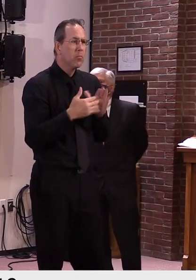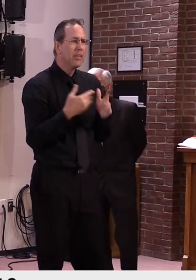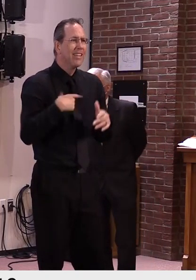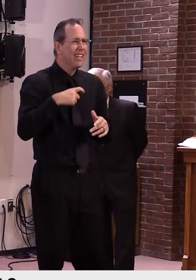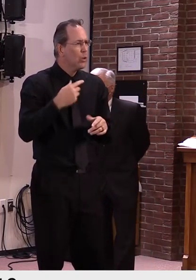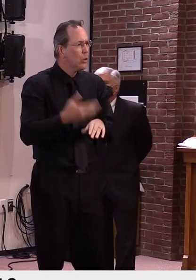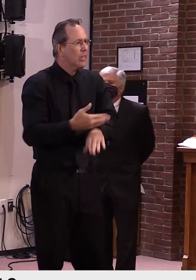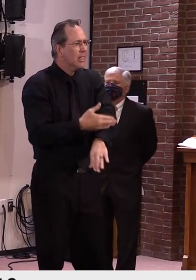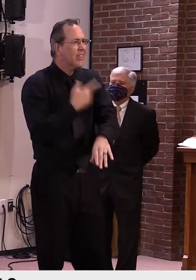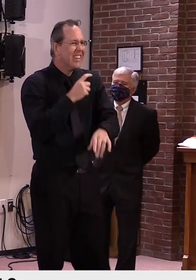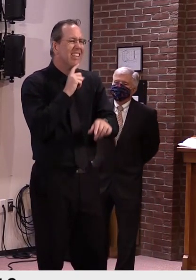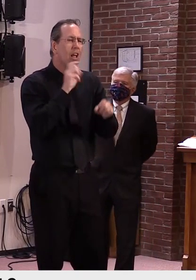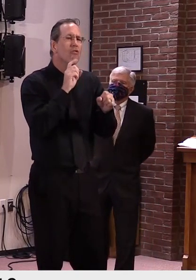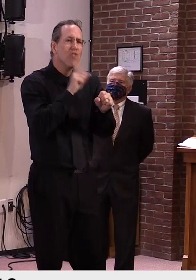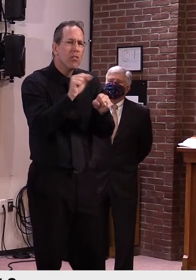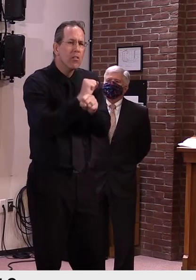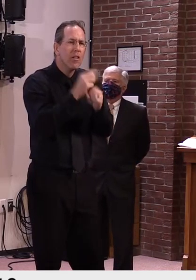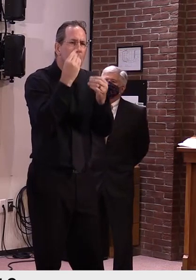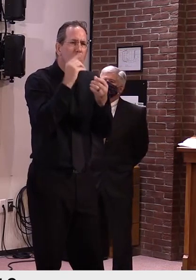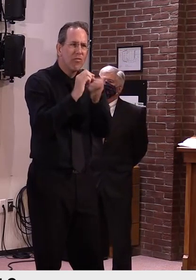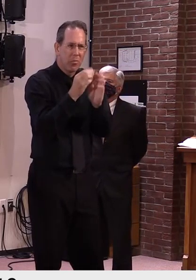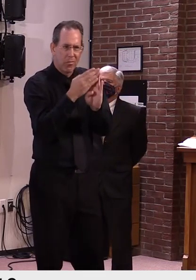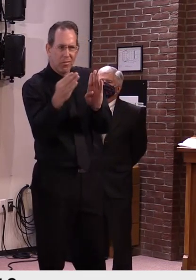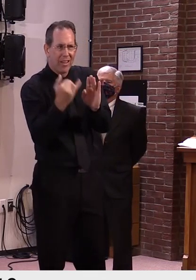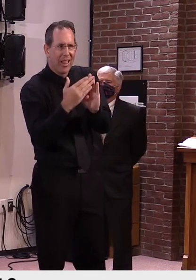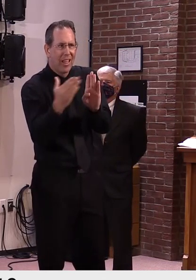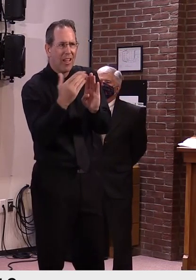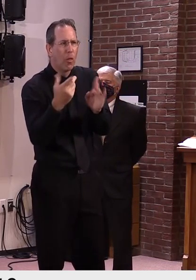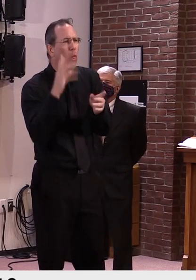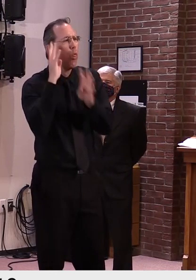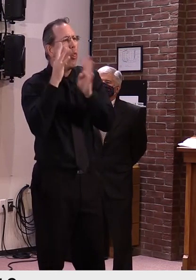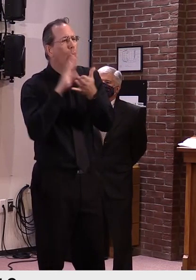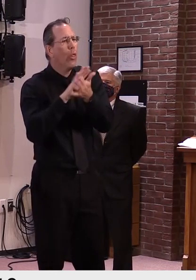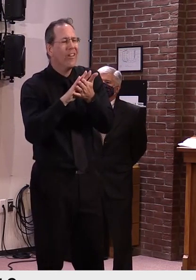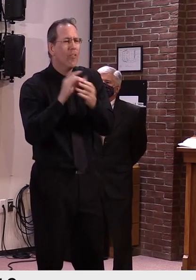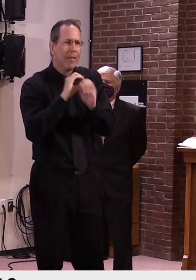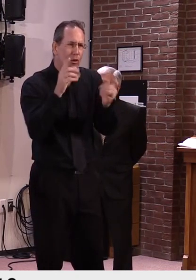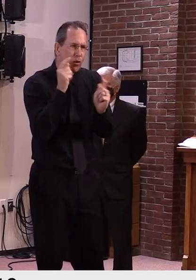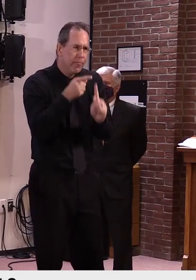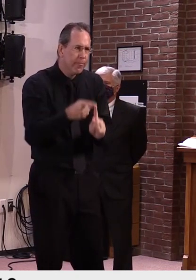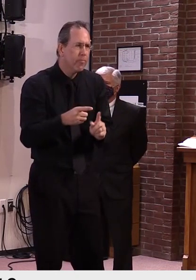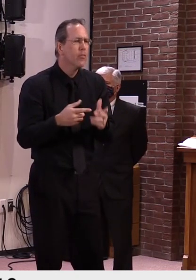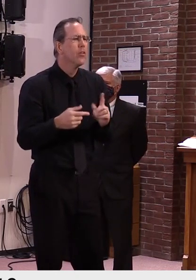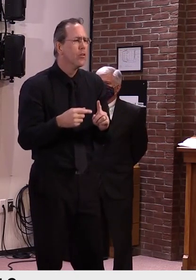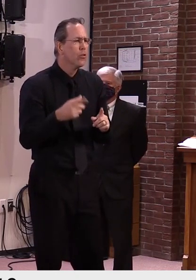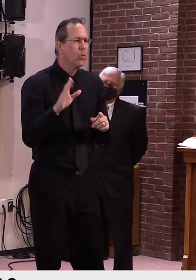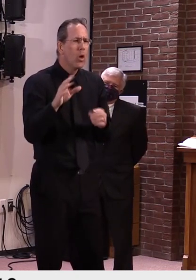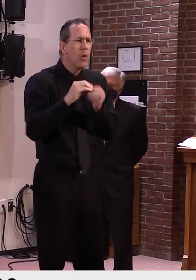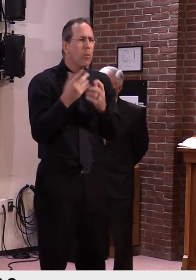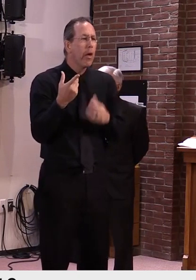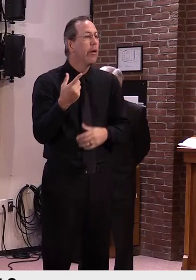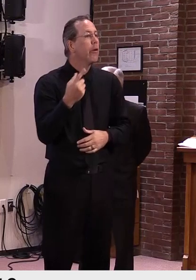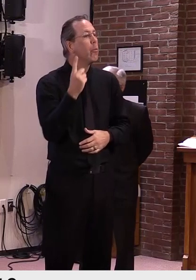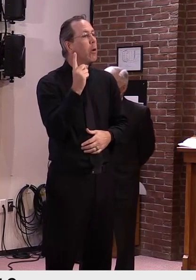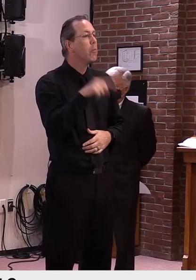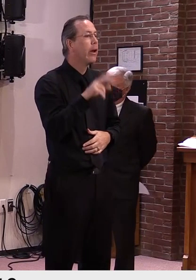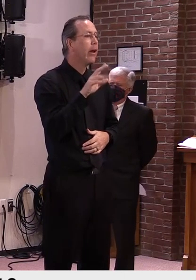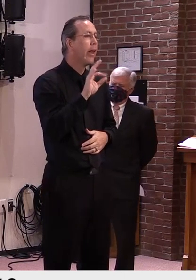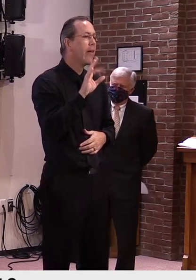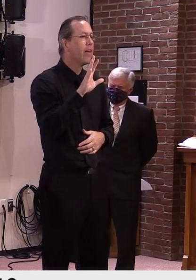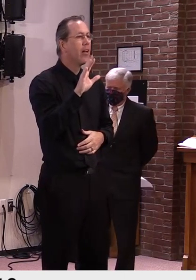My question to you would be, for the future, what do your numbers show? What we say, I get $1.95 billion from 2013